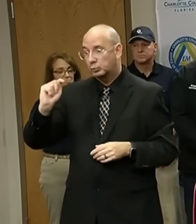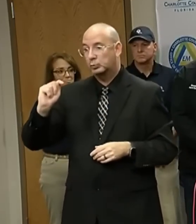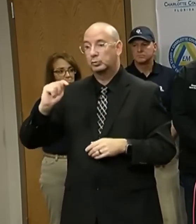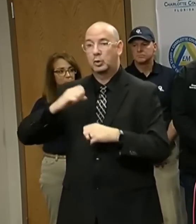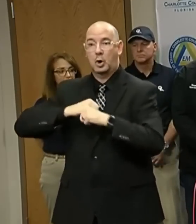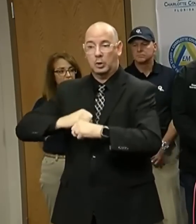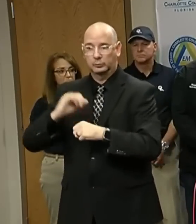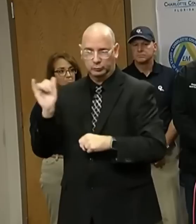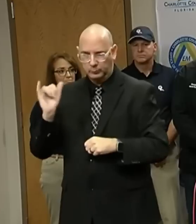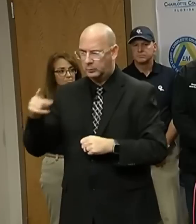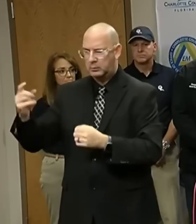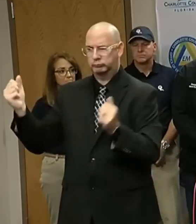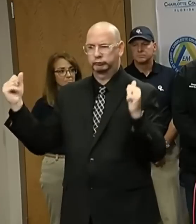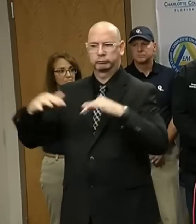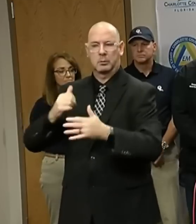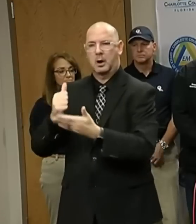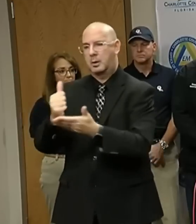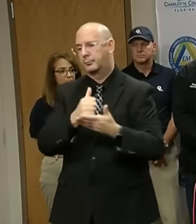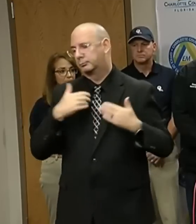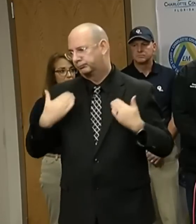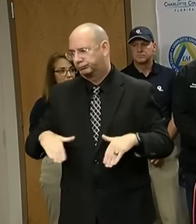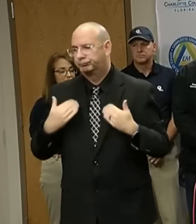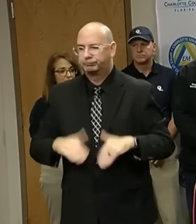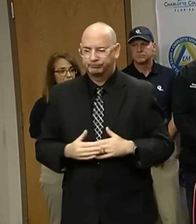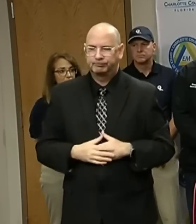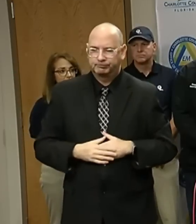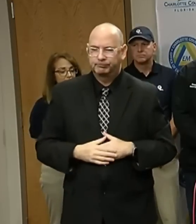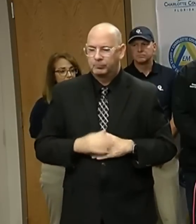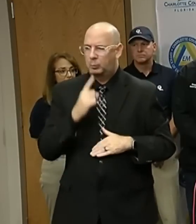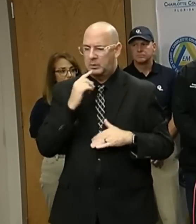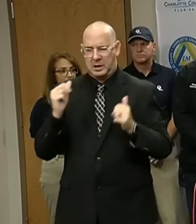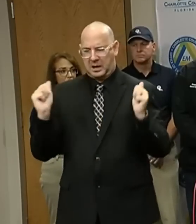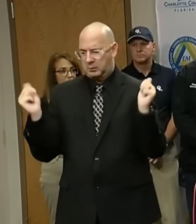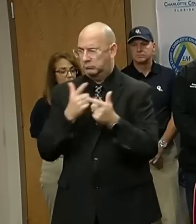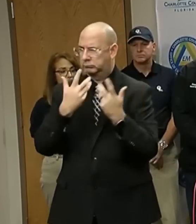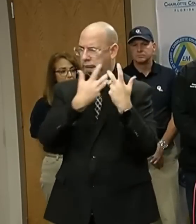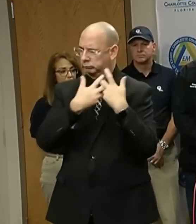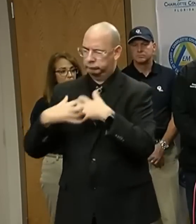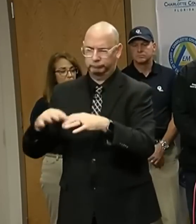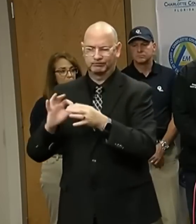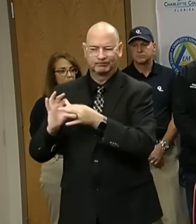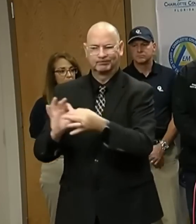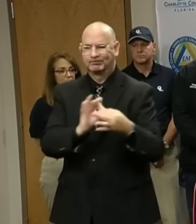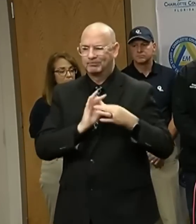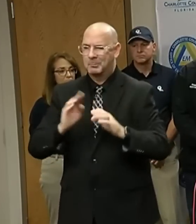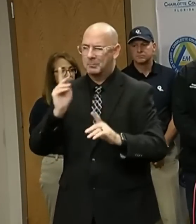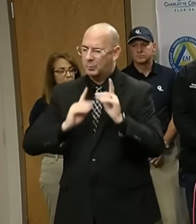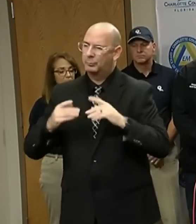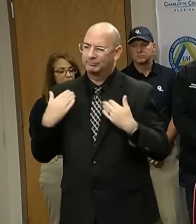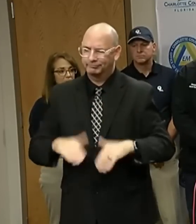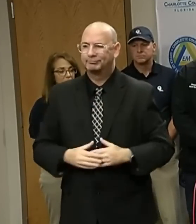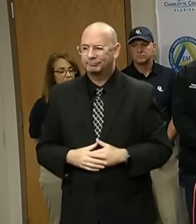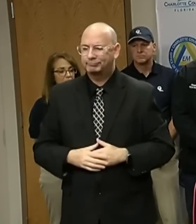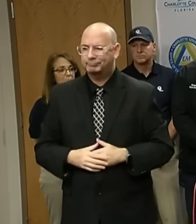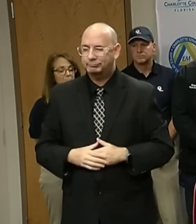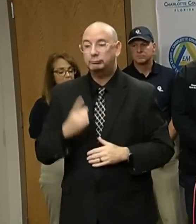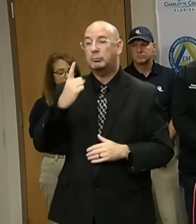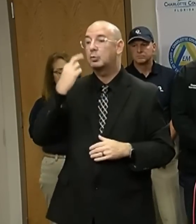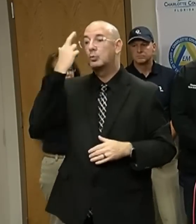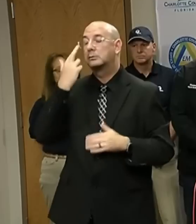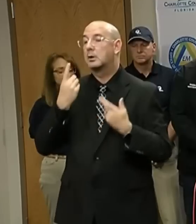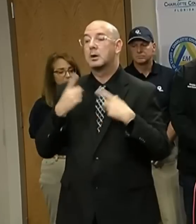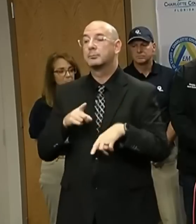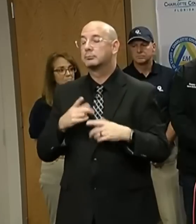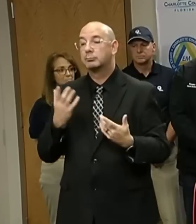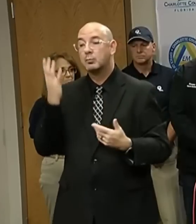successful missions already, and it's really been great to see everybody working together. Part of the reason that happens is because of the coordination at the